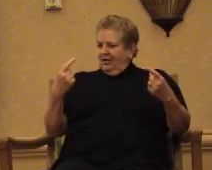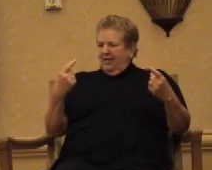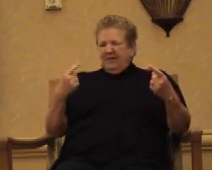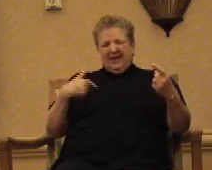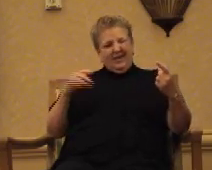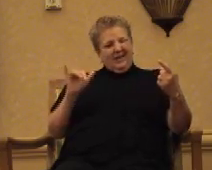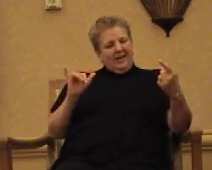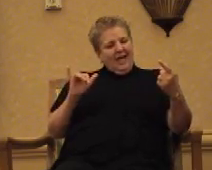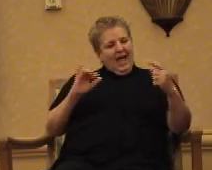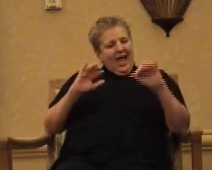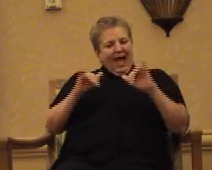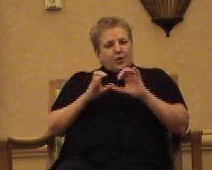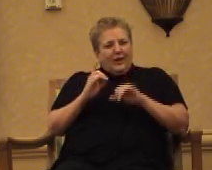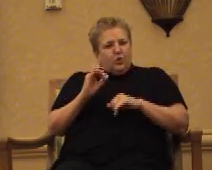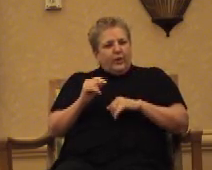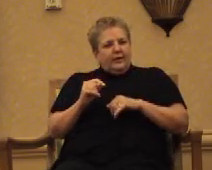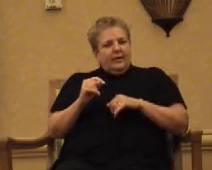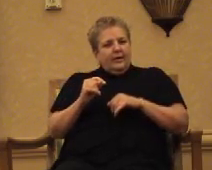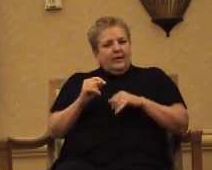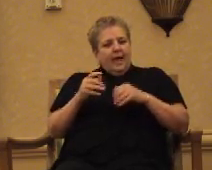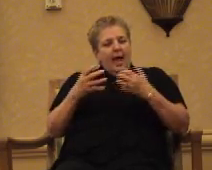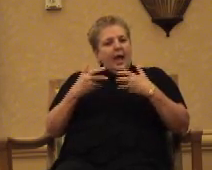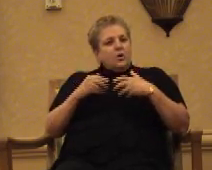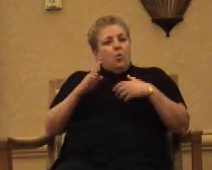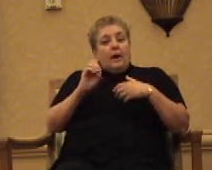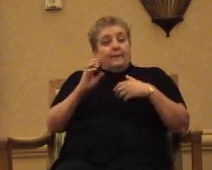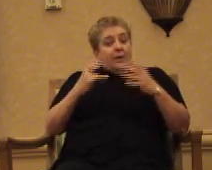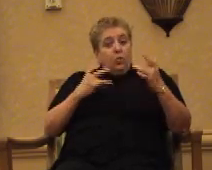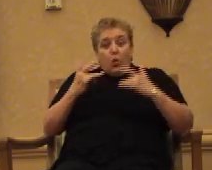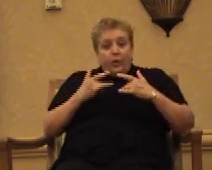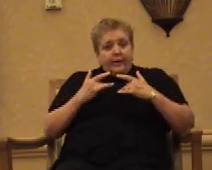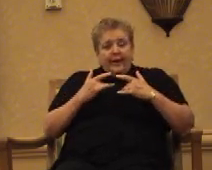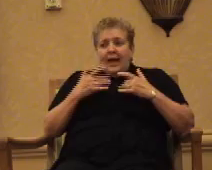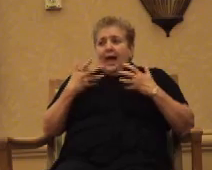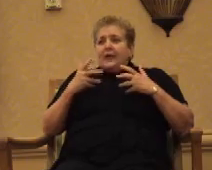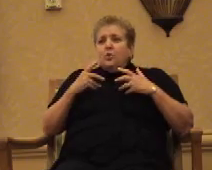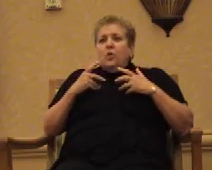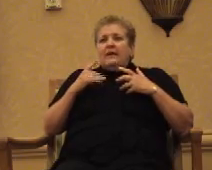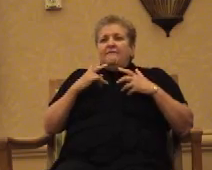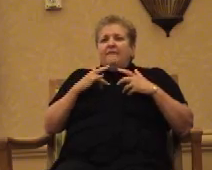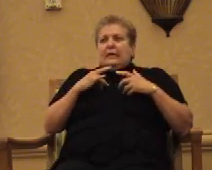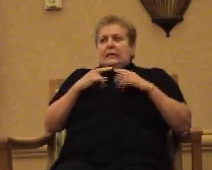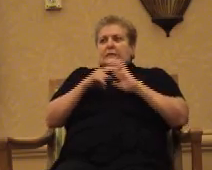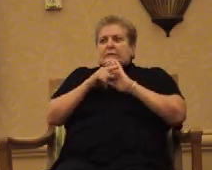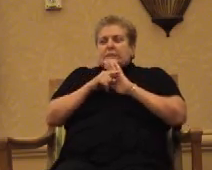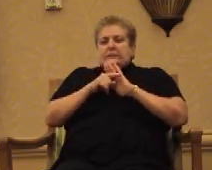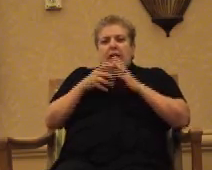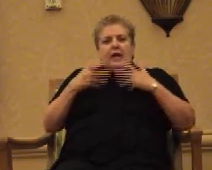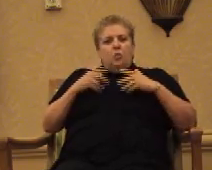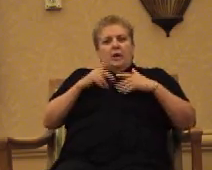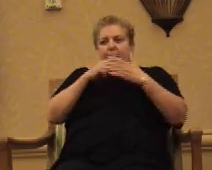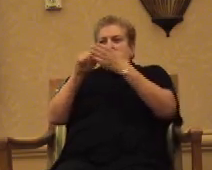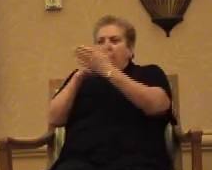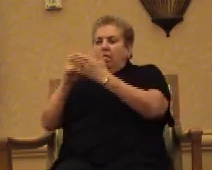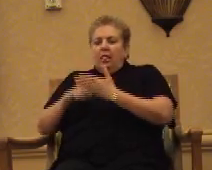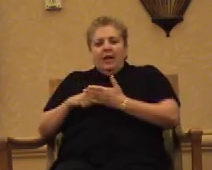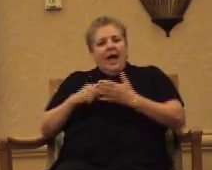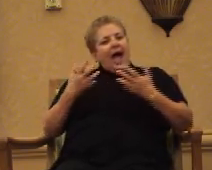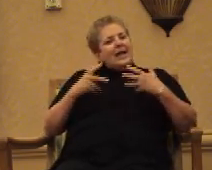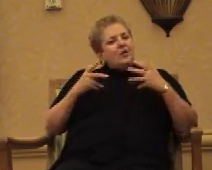I don't want to be worried. I don't want to live with dread. I don't want to be judgmental. I want